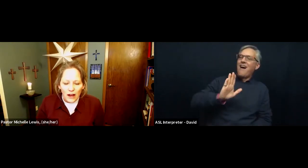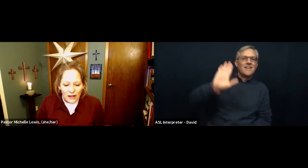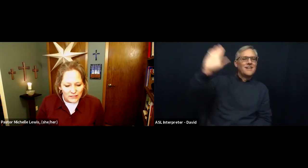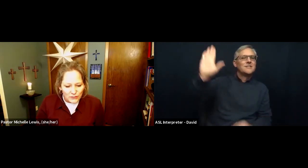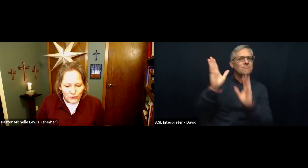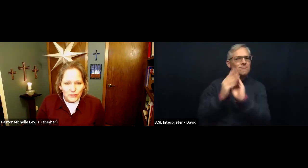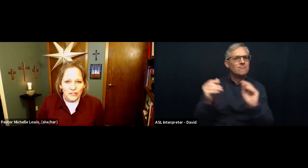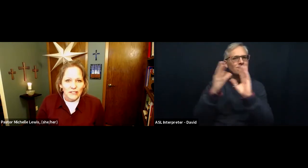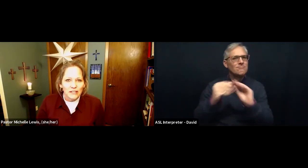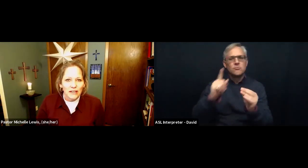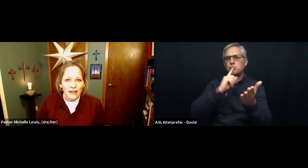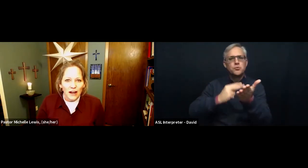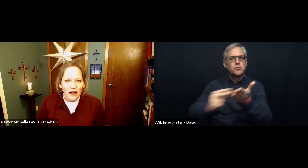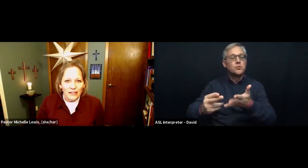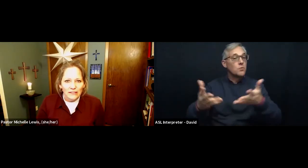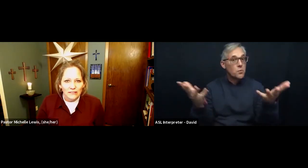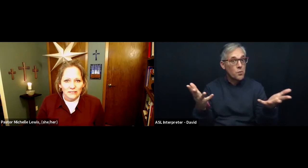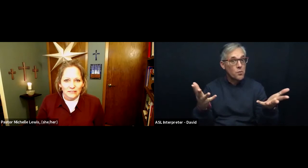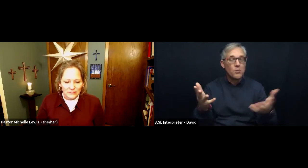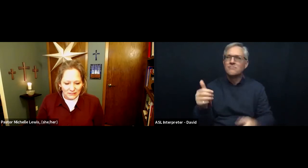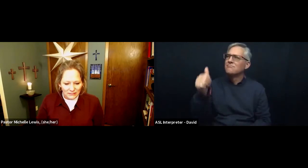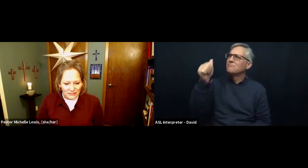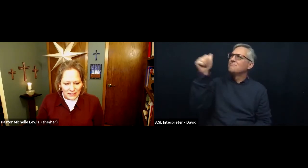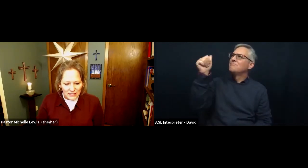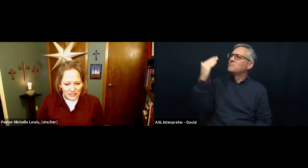that God is good and kind.